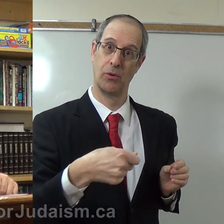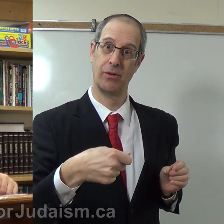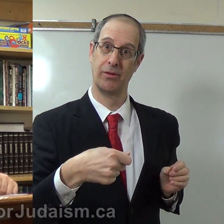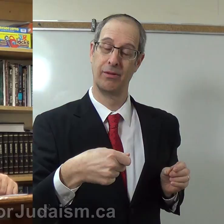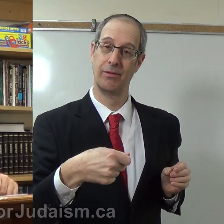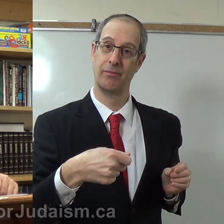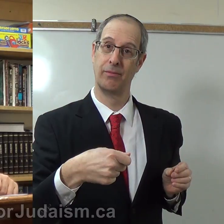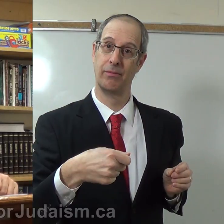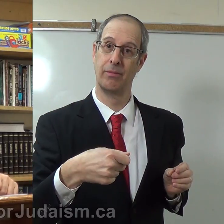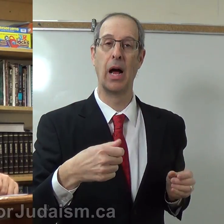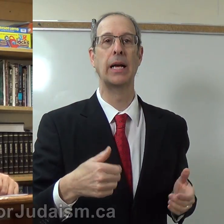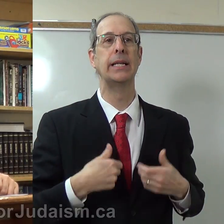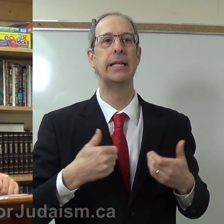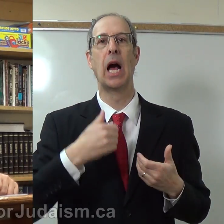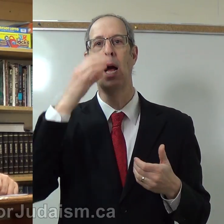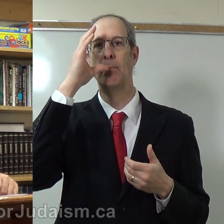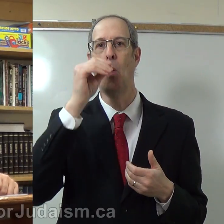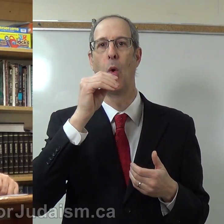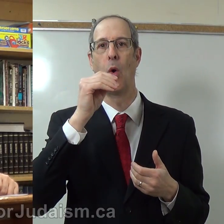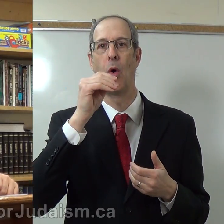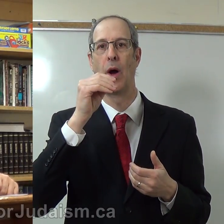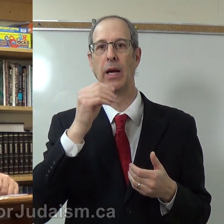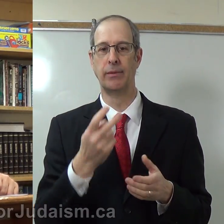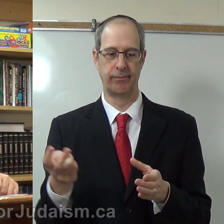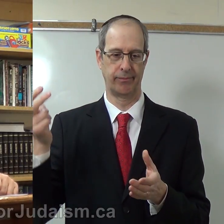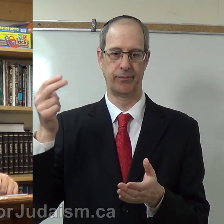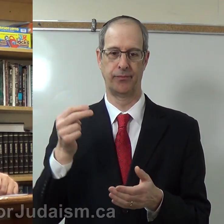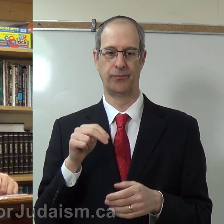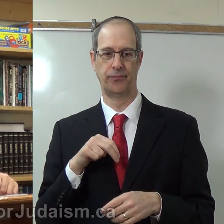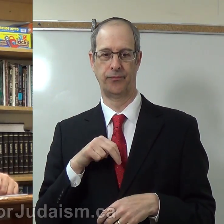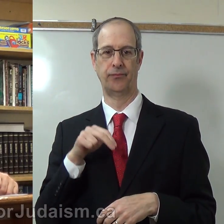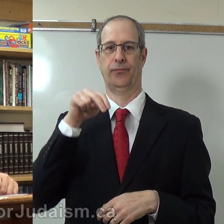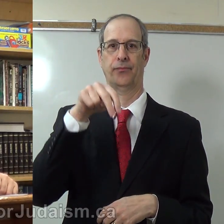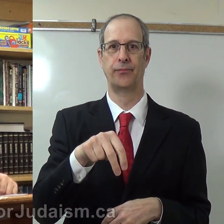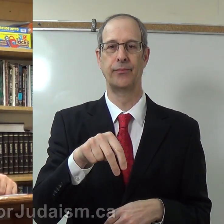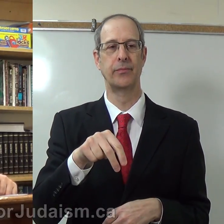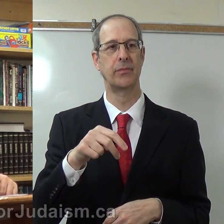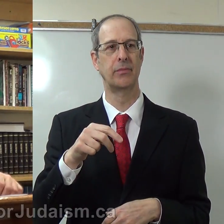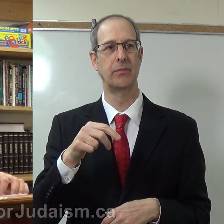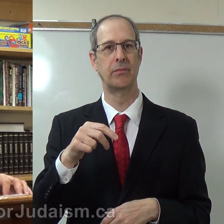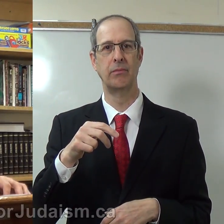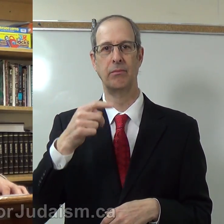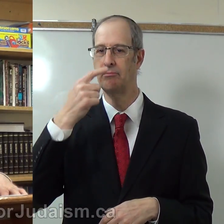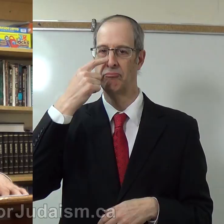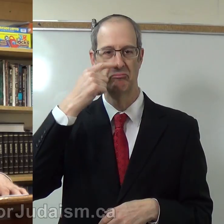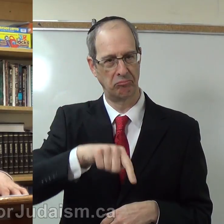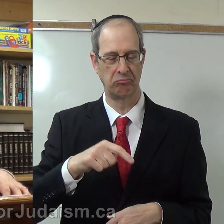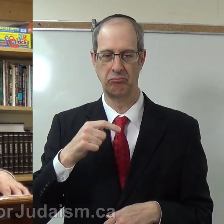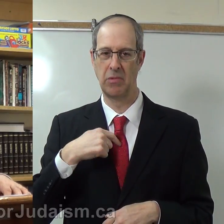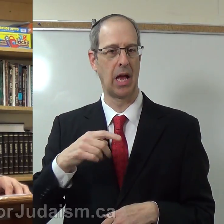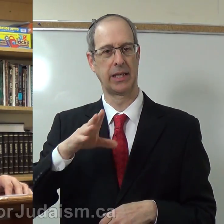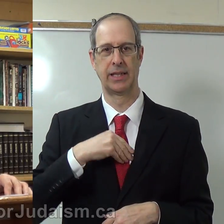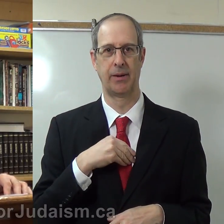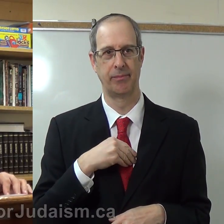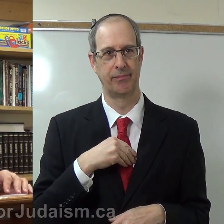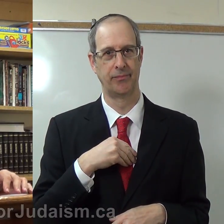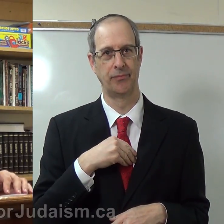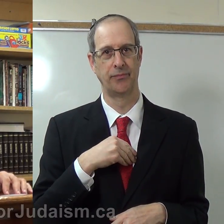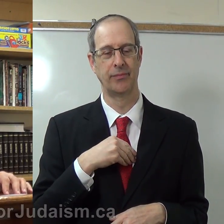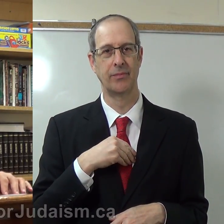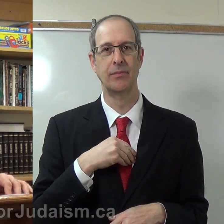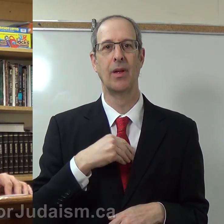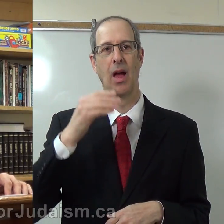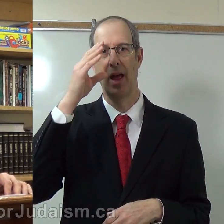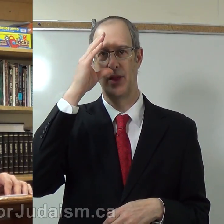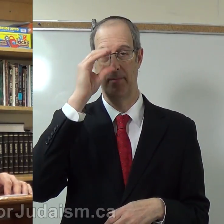So a young boy steps up and says, I will get into the wagon. And